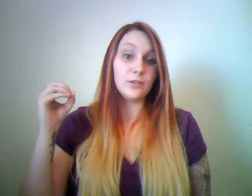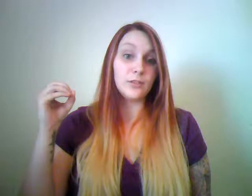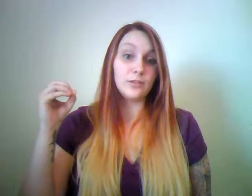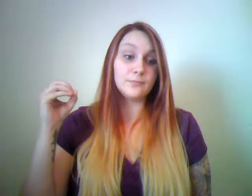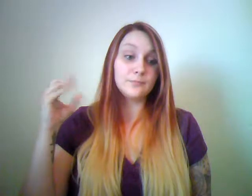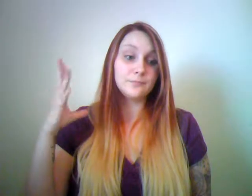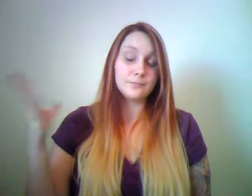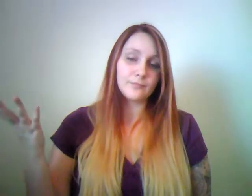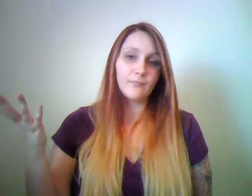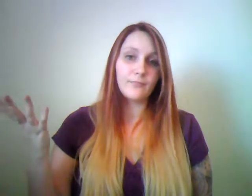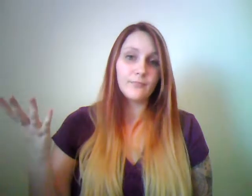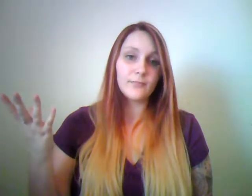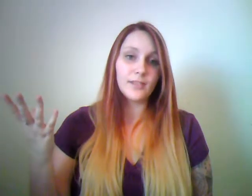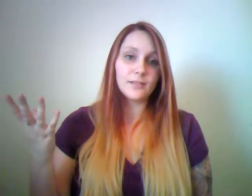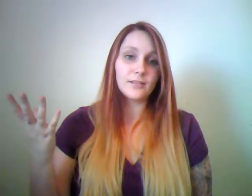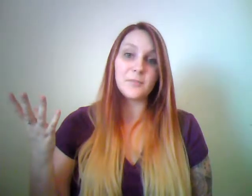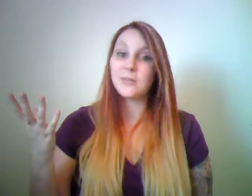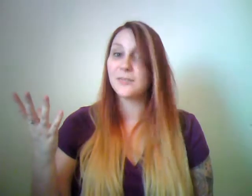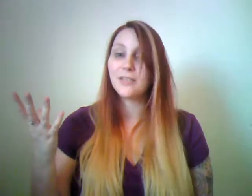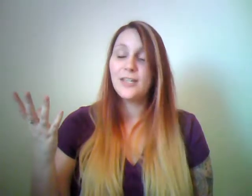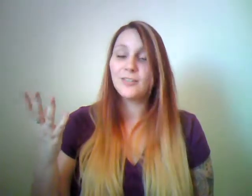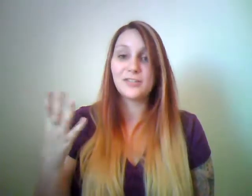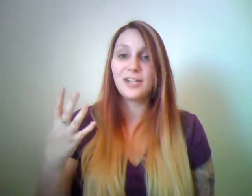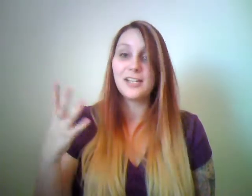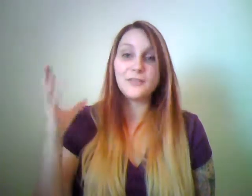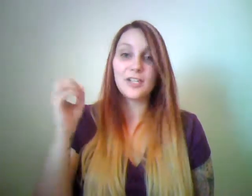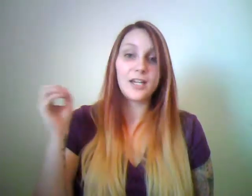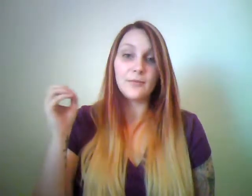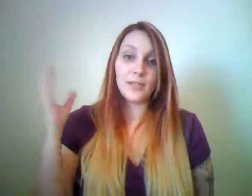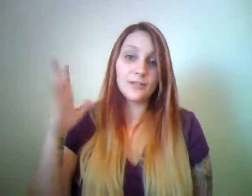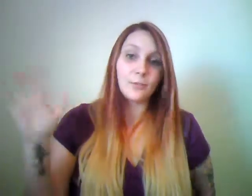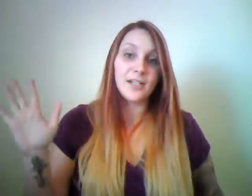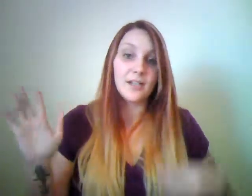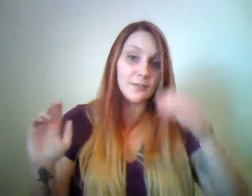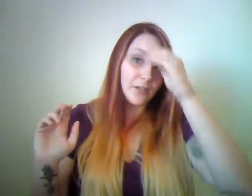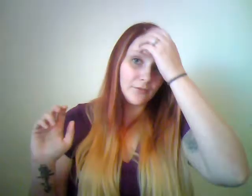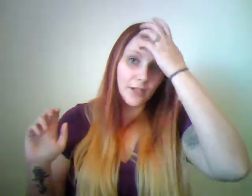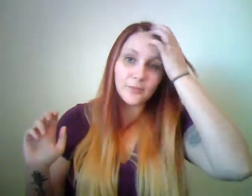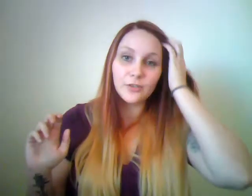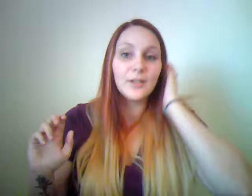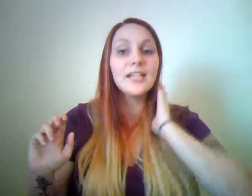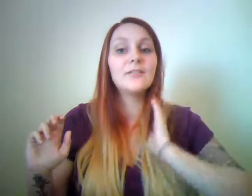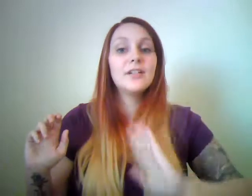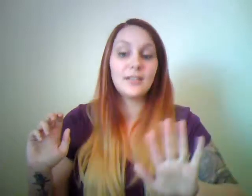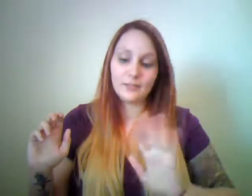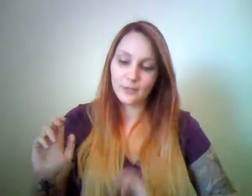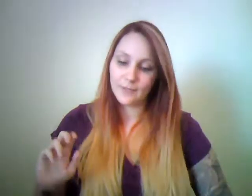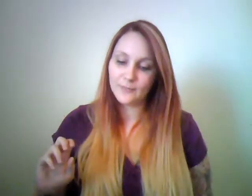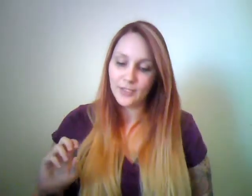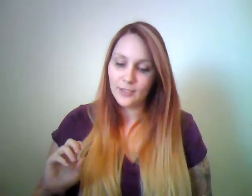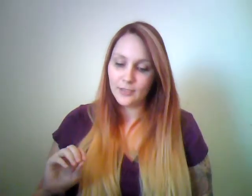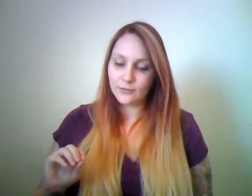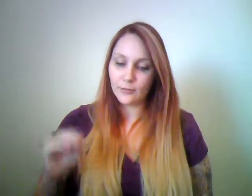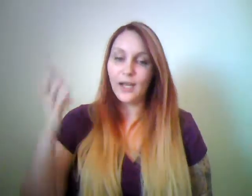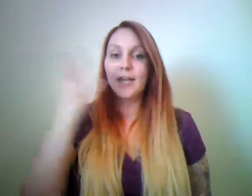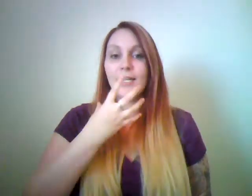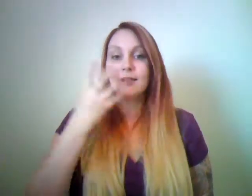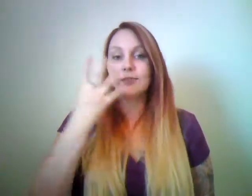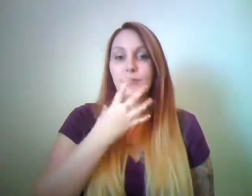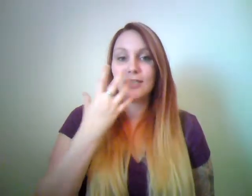know, sometimes there's not even time, like you might not even have time to do any of it, and that's okay. So I do this because